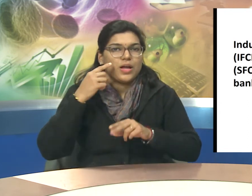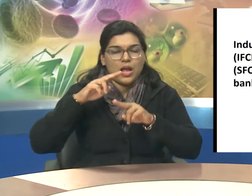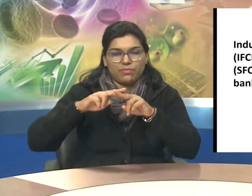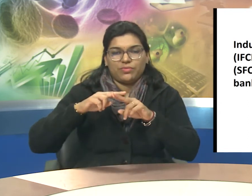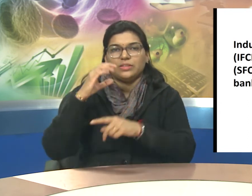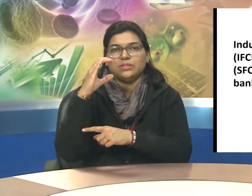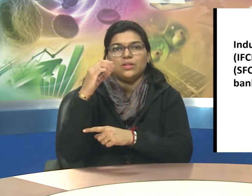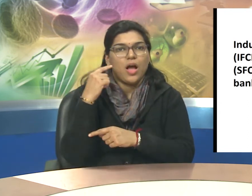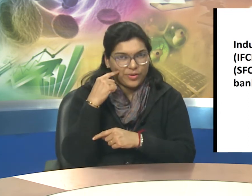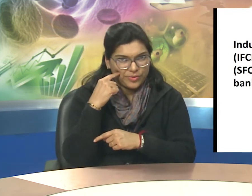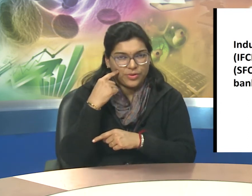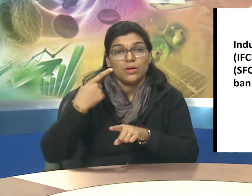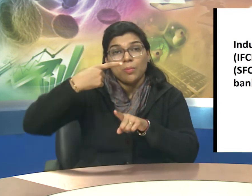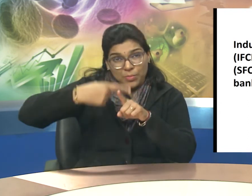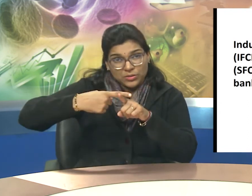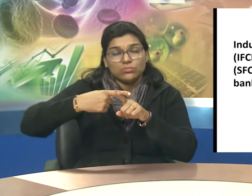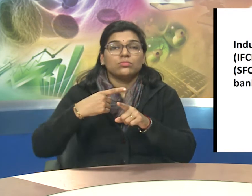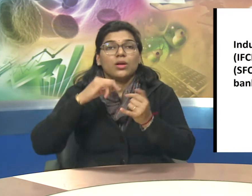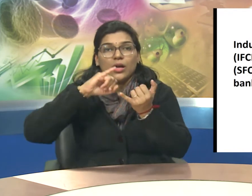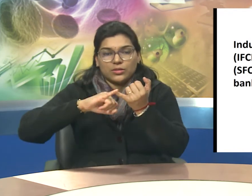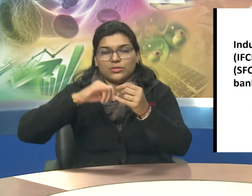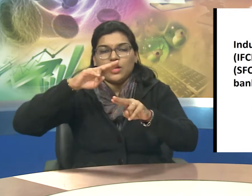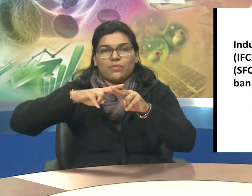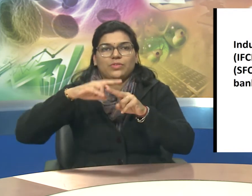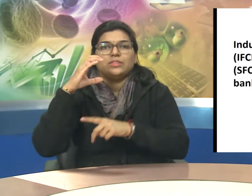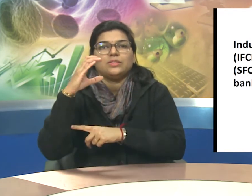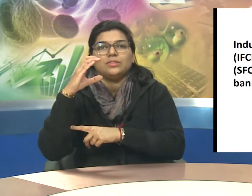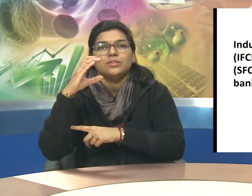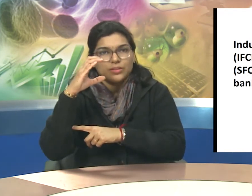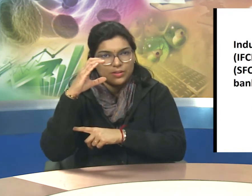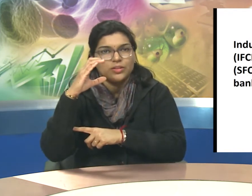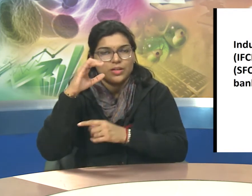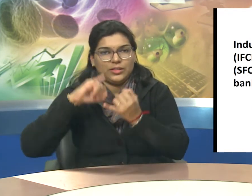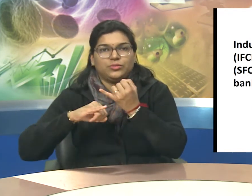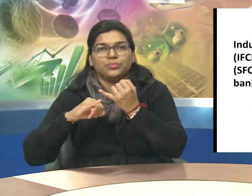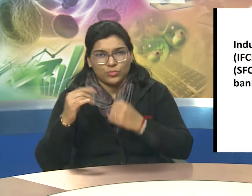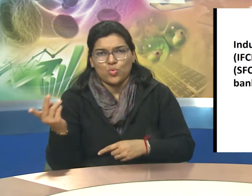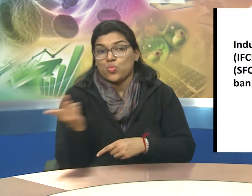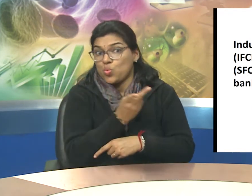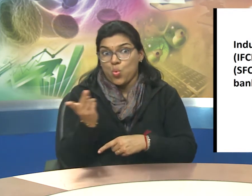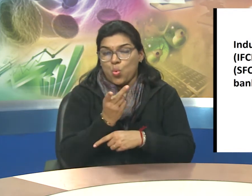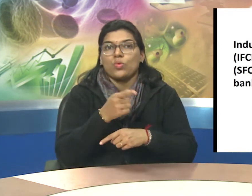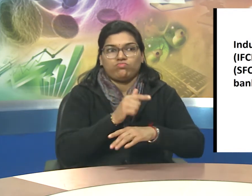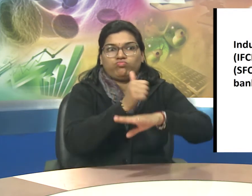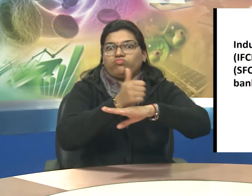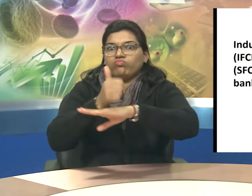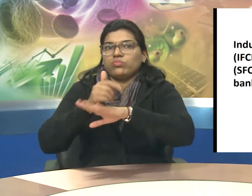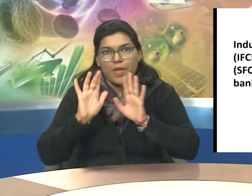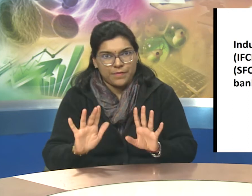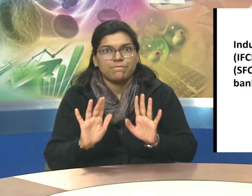that you can see on the screen is IFCI. Its full form is Industrial Finance Corporation of India.